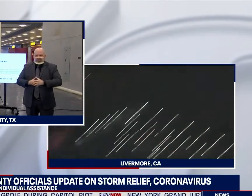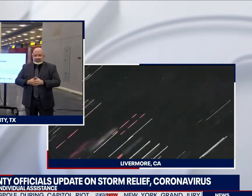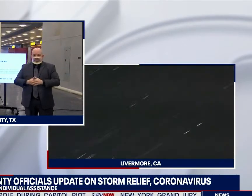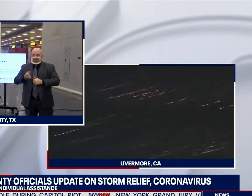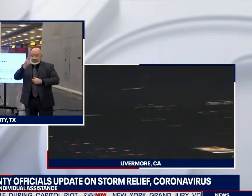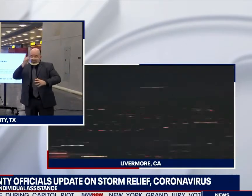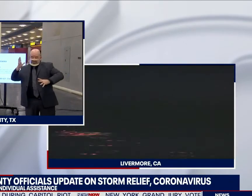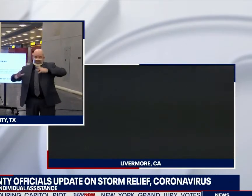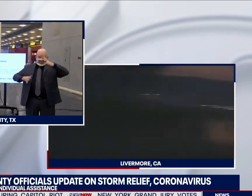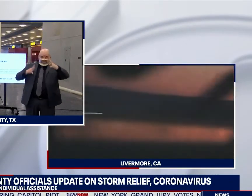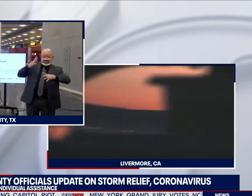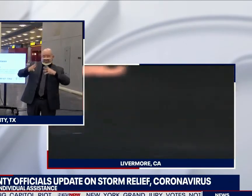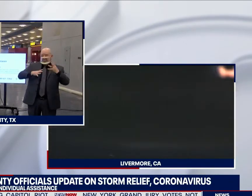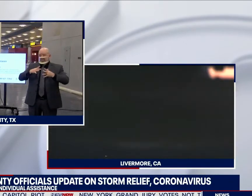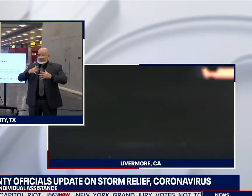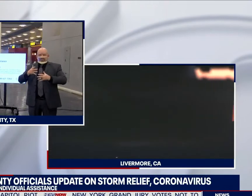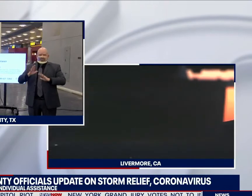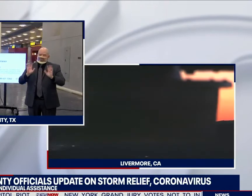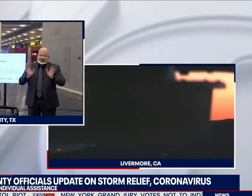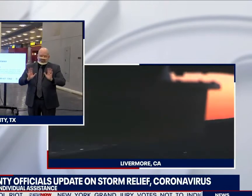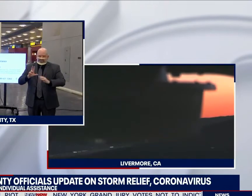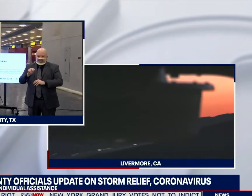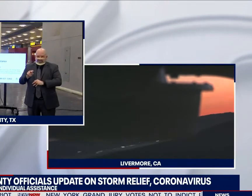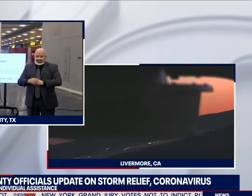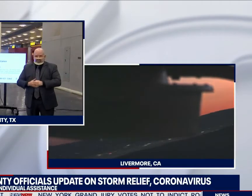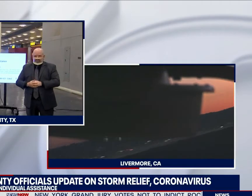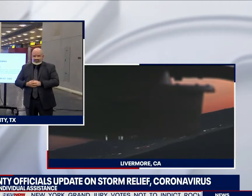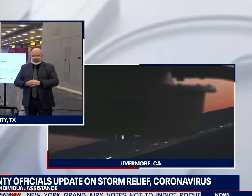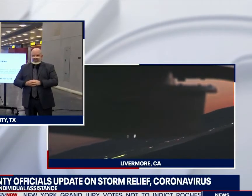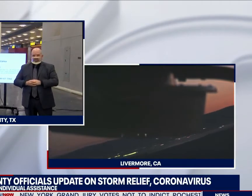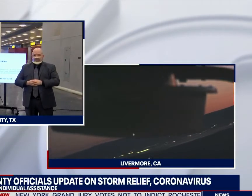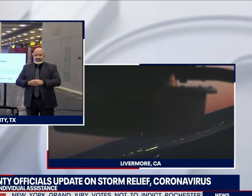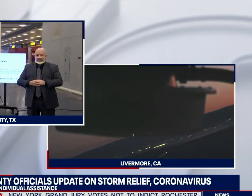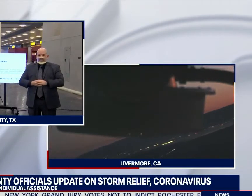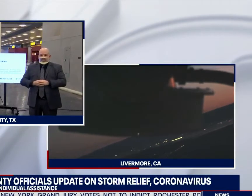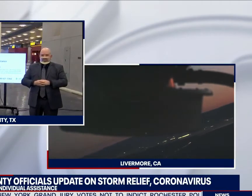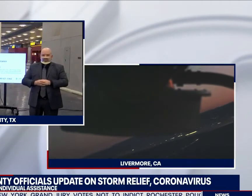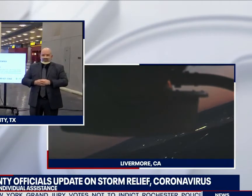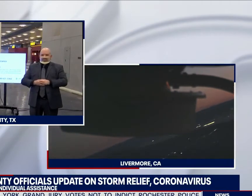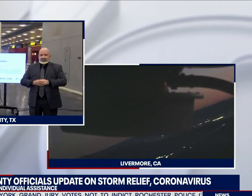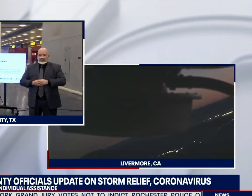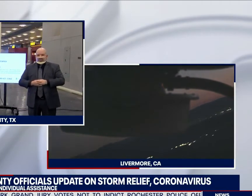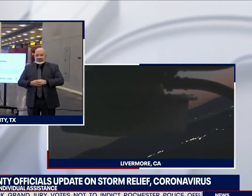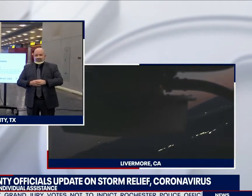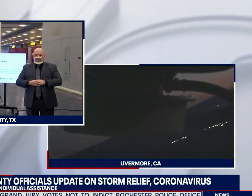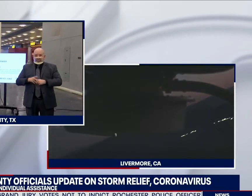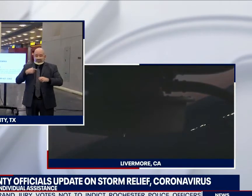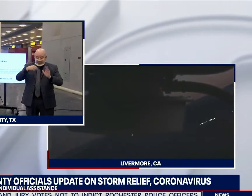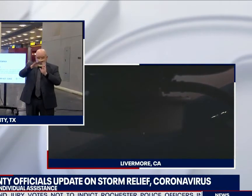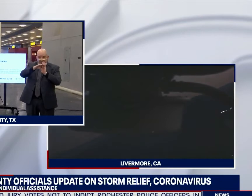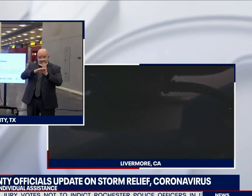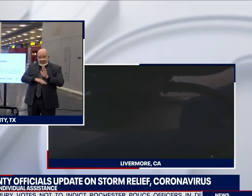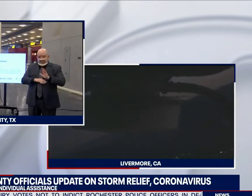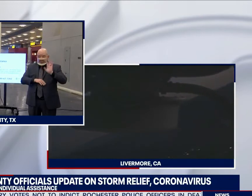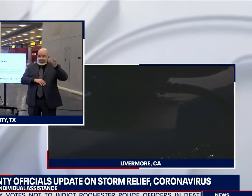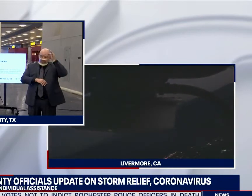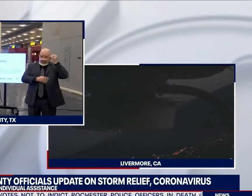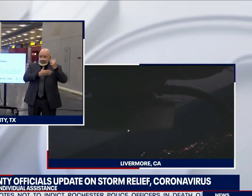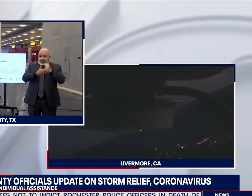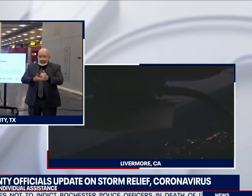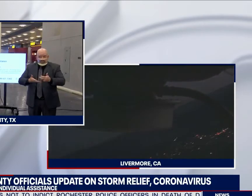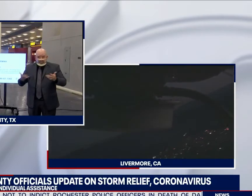included, it's pretty broad list. Um, other other financial assistance available for necessary expenses and